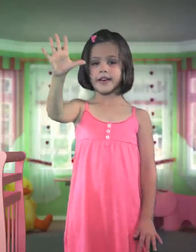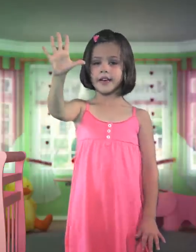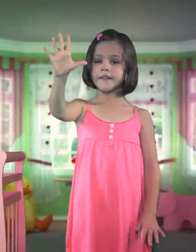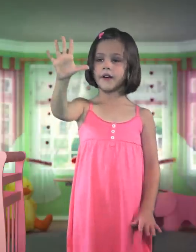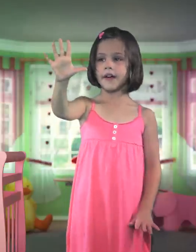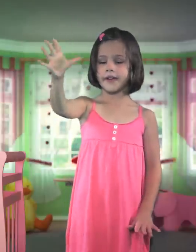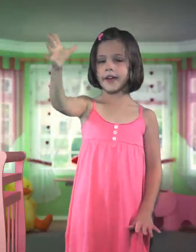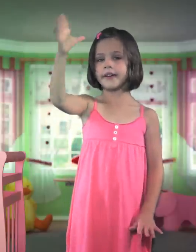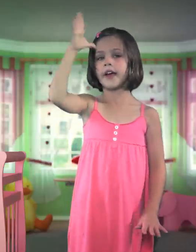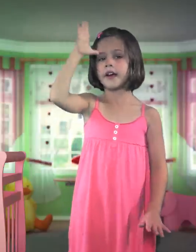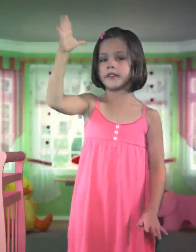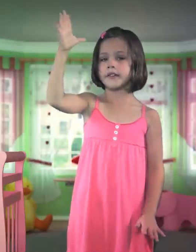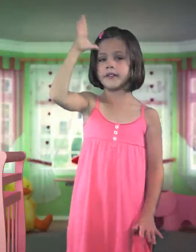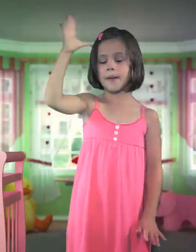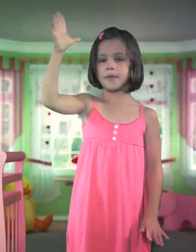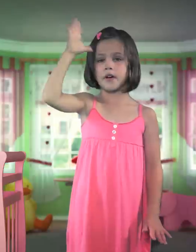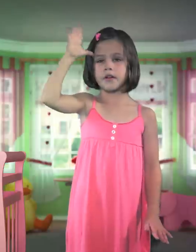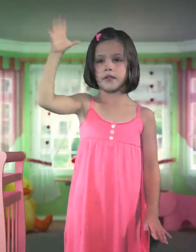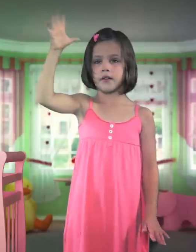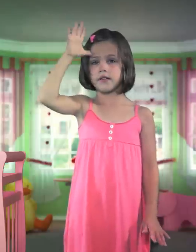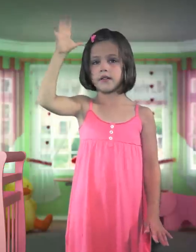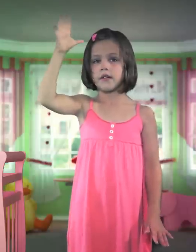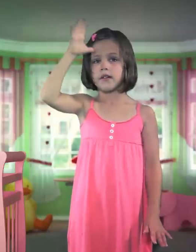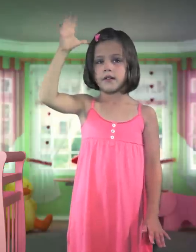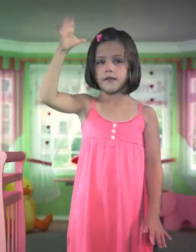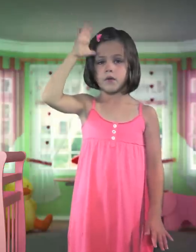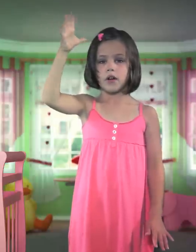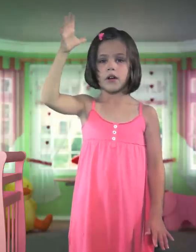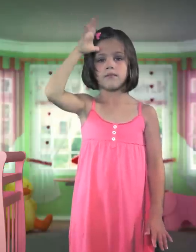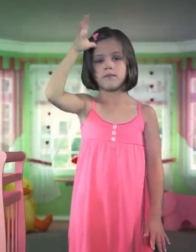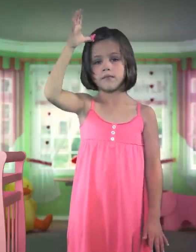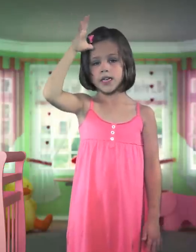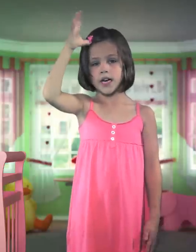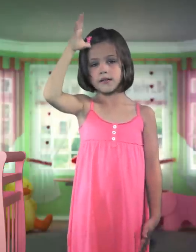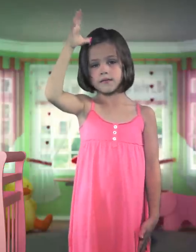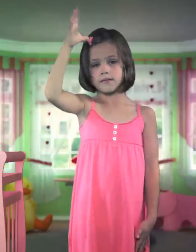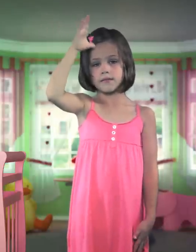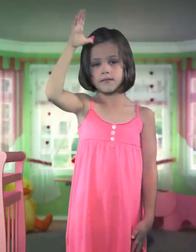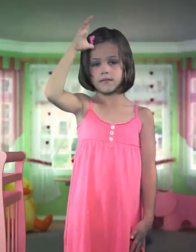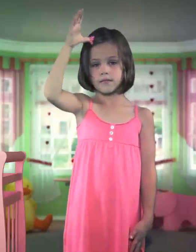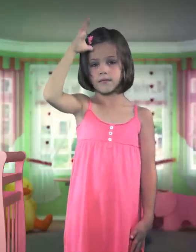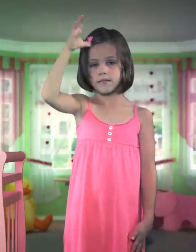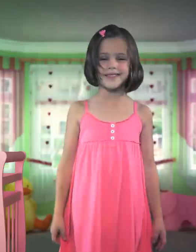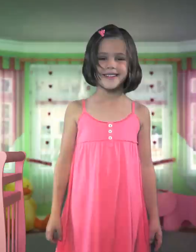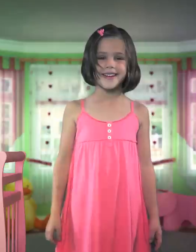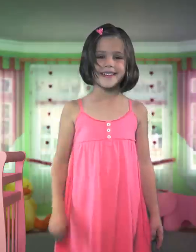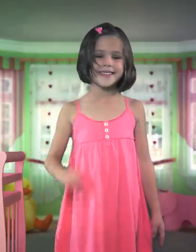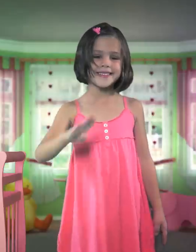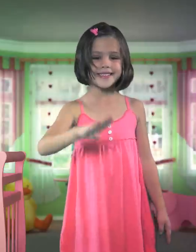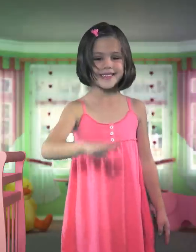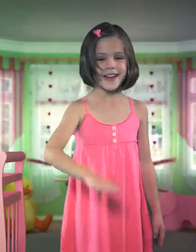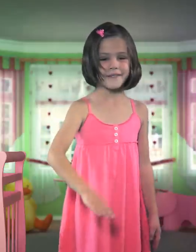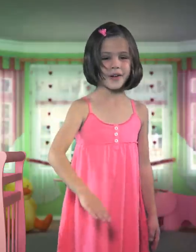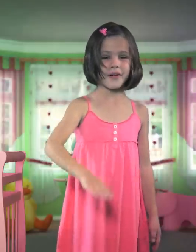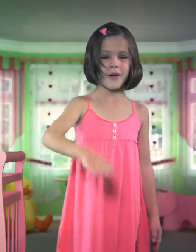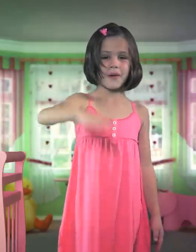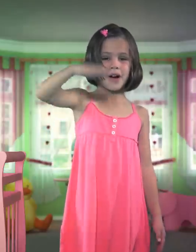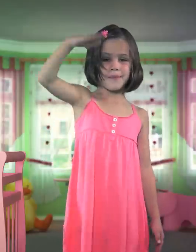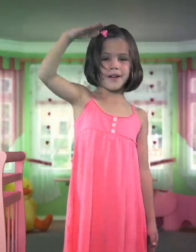your 5 hand, and you just tap it on your forehead. Dad. This is the sign for grow up.